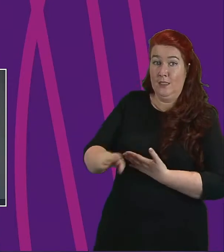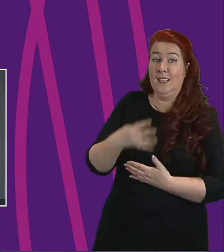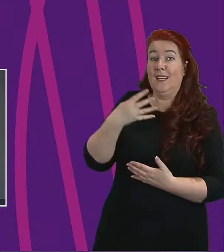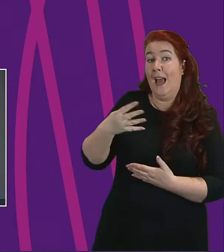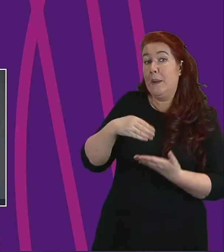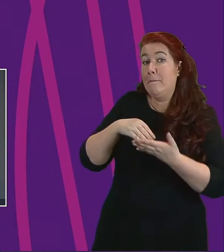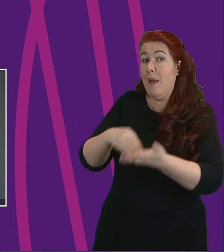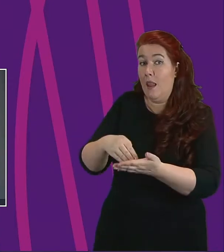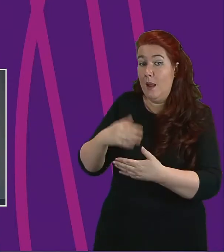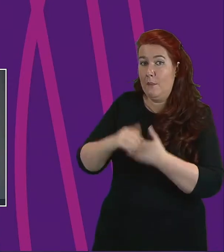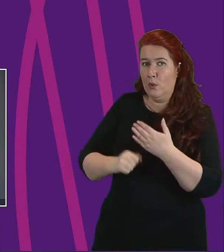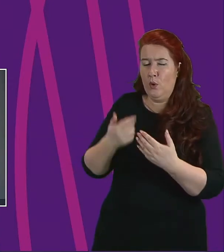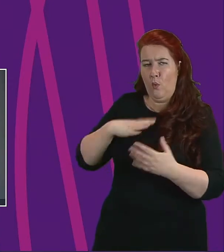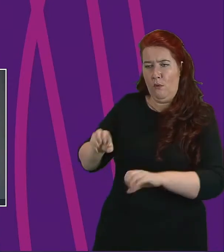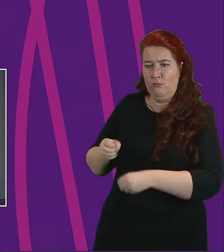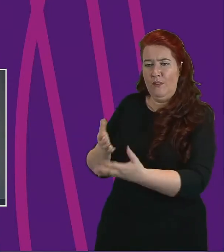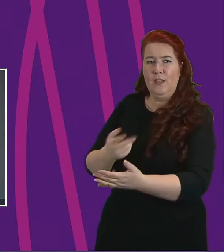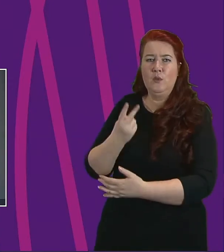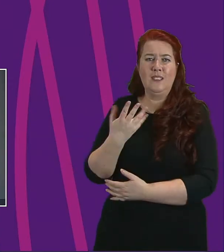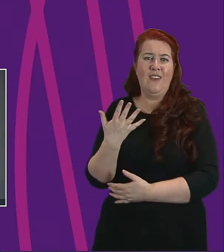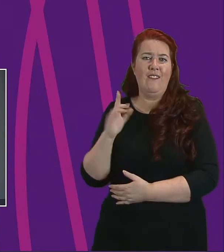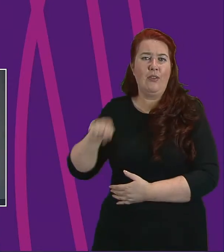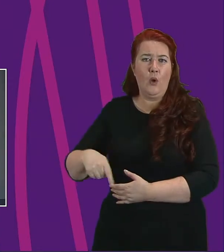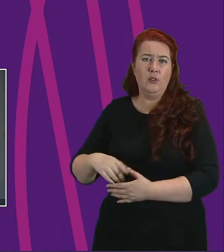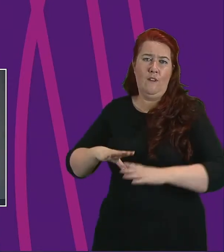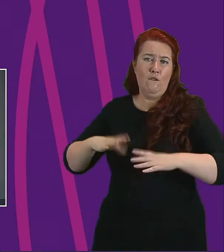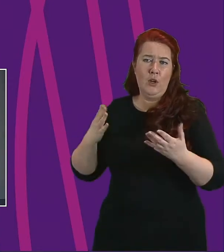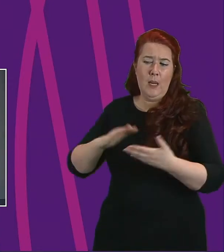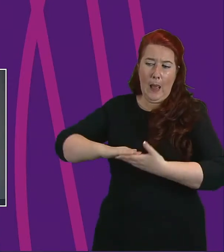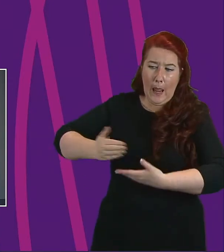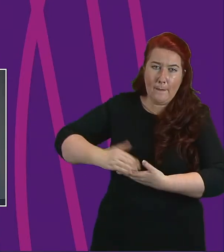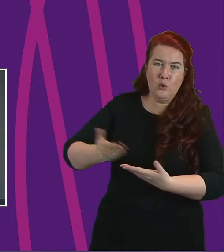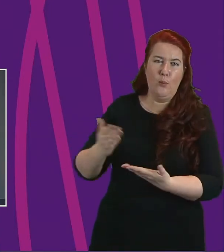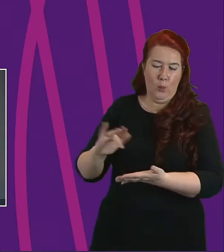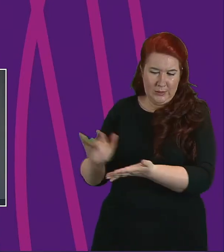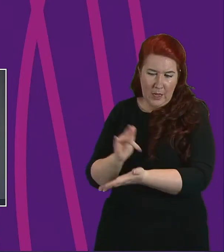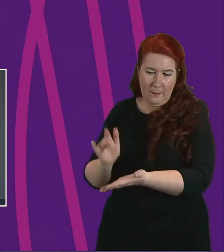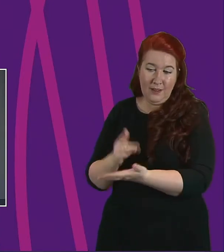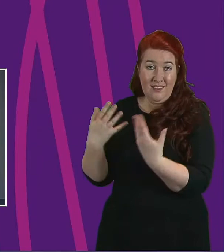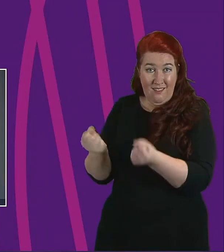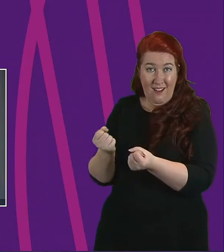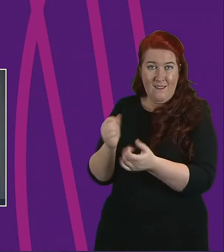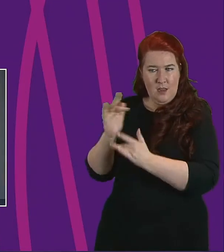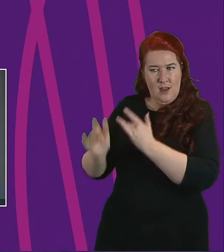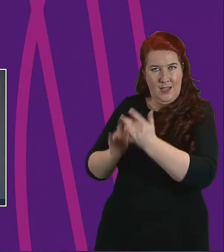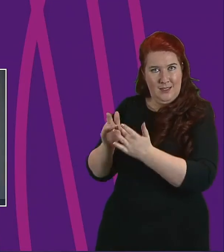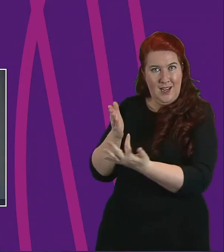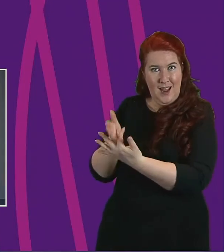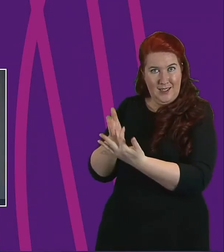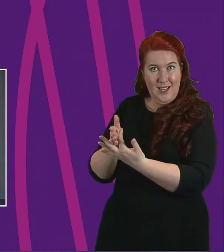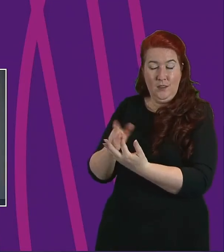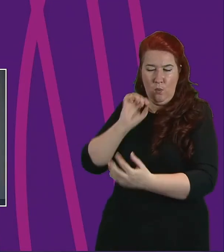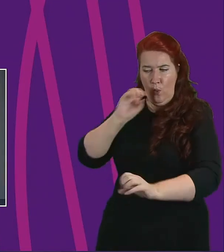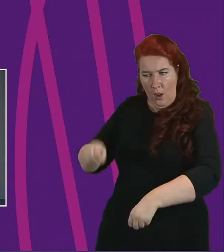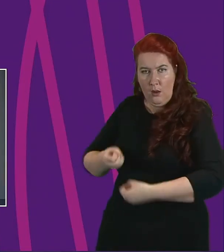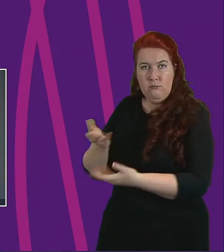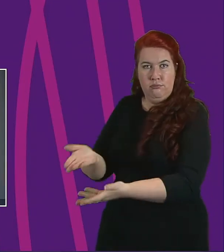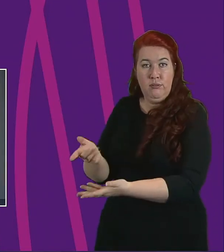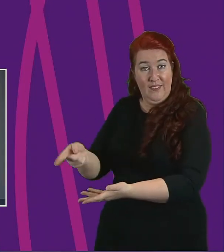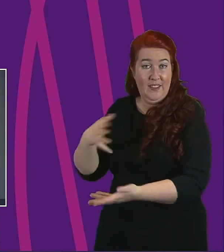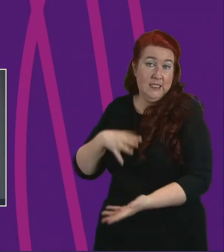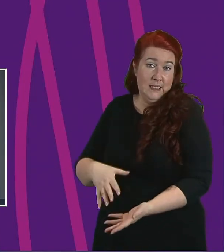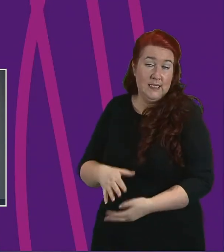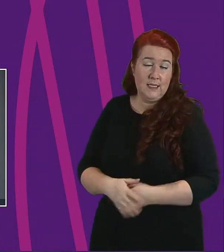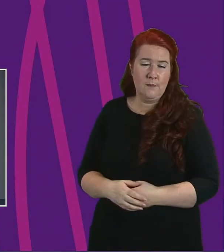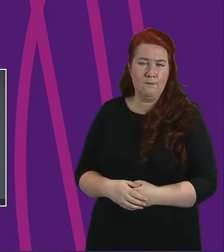provide 25,000 free laptops or tablets with internet access included if it is required. This is part